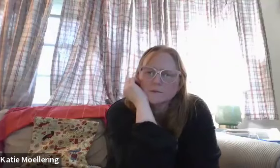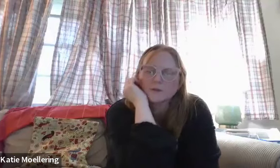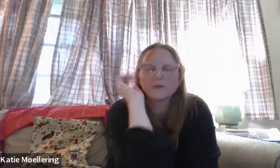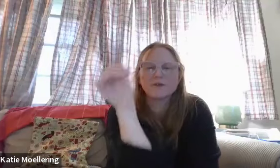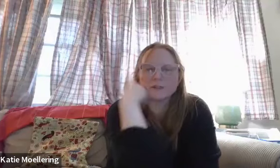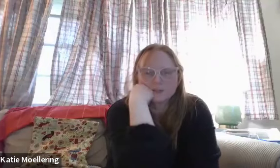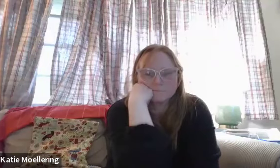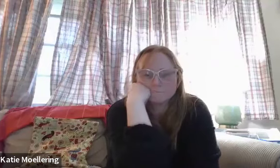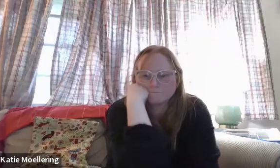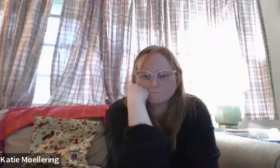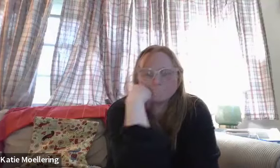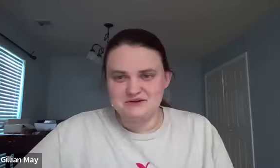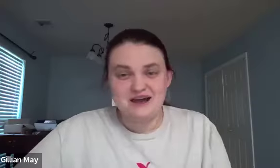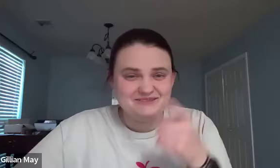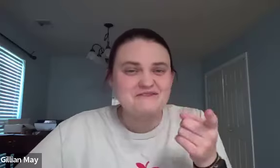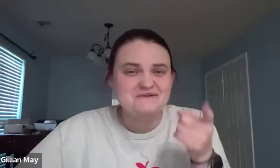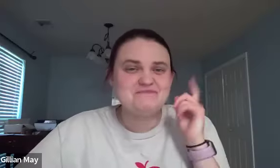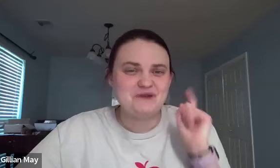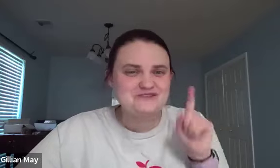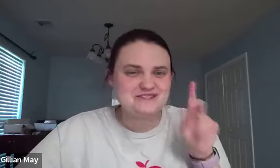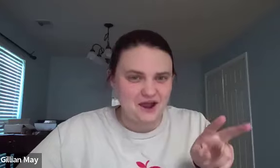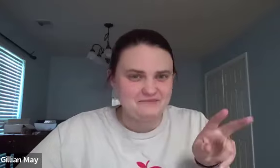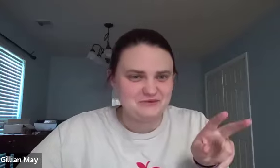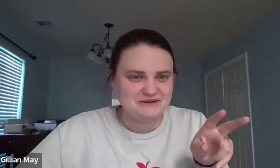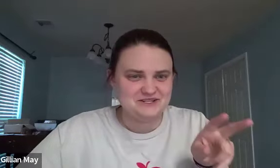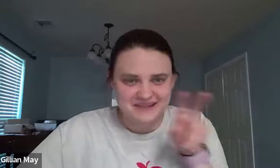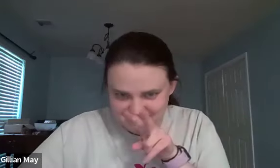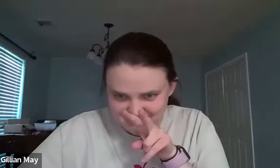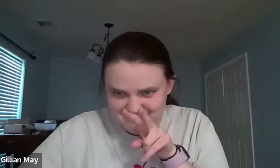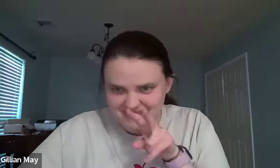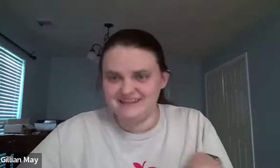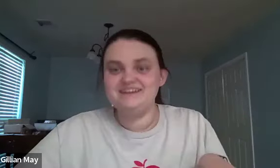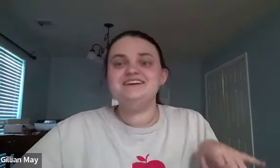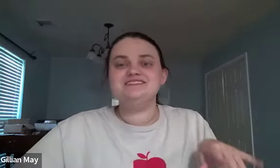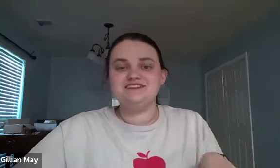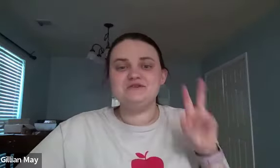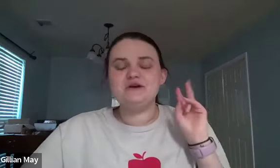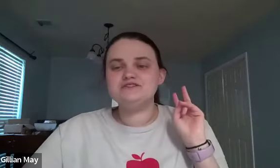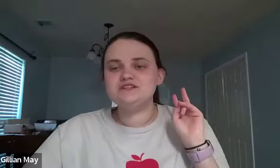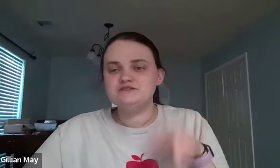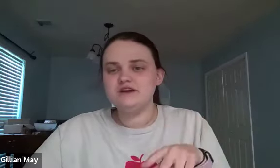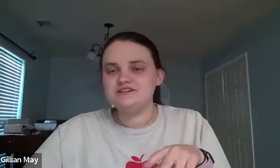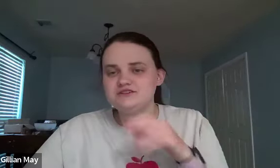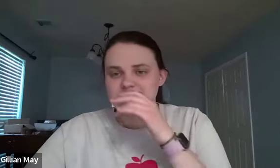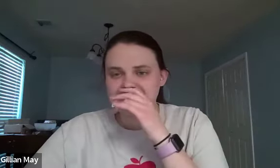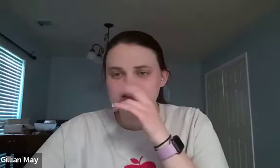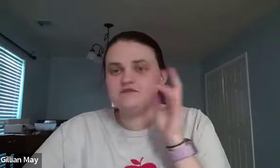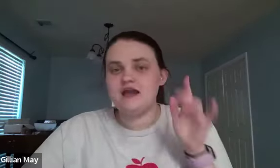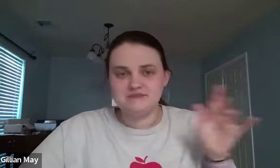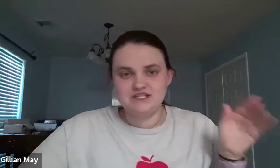Oh wait, we have a question. Yes, I love that we both stopped what we were doing and looked immediately. So there are two ways you can say so that I miss you and